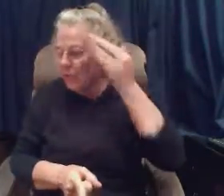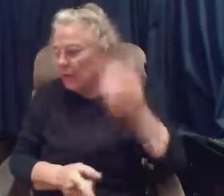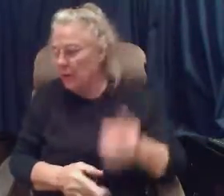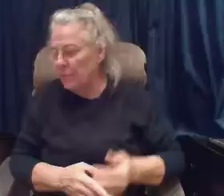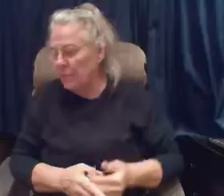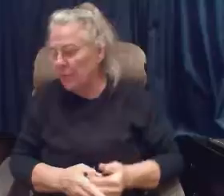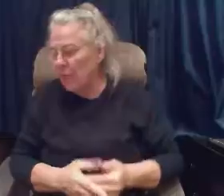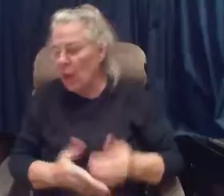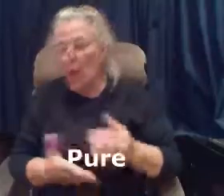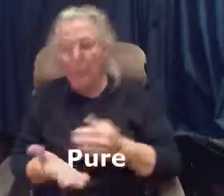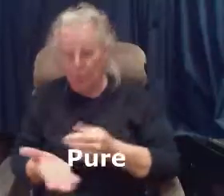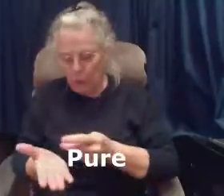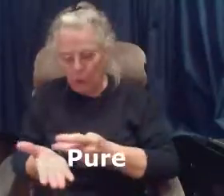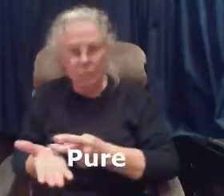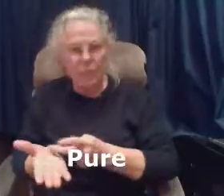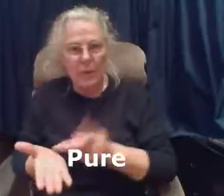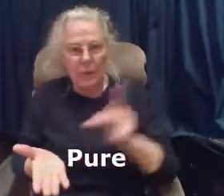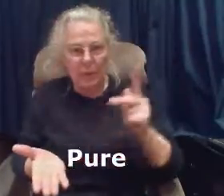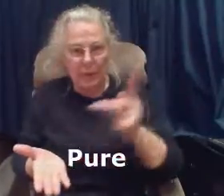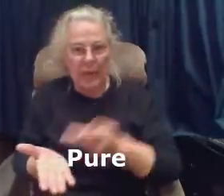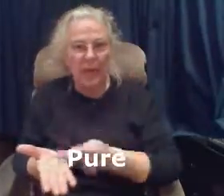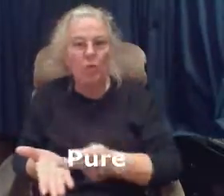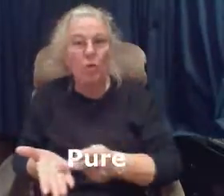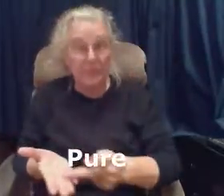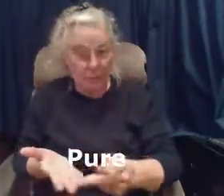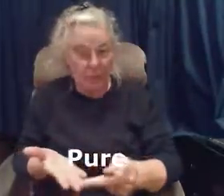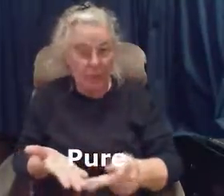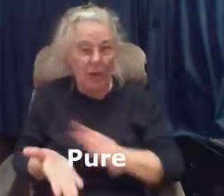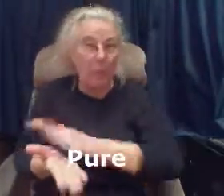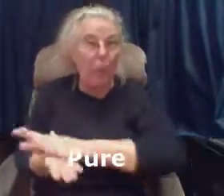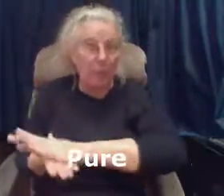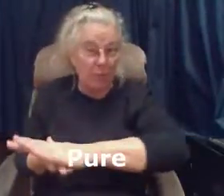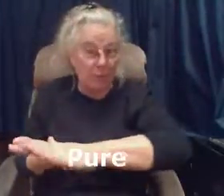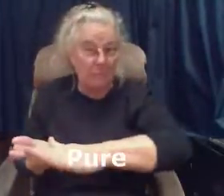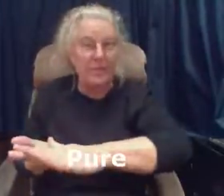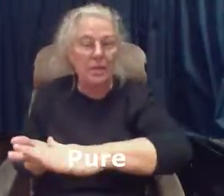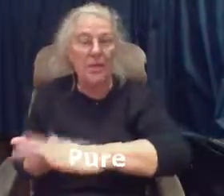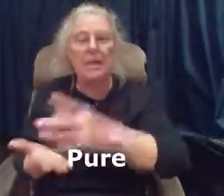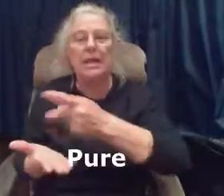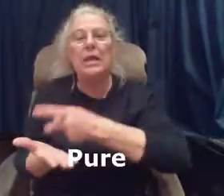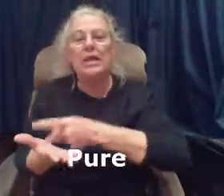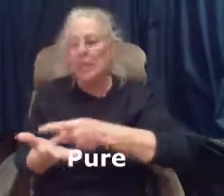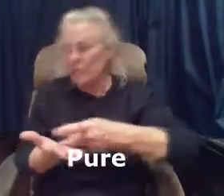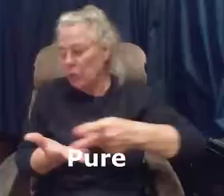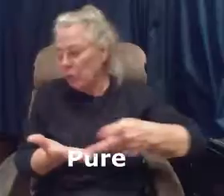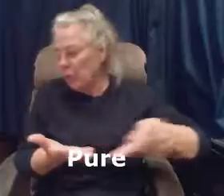mind. And pure, the P across the palm. Remember, this is clean, so